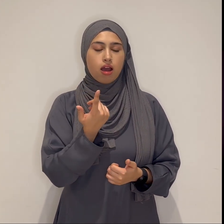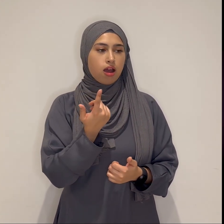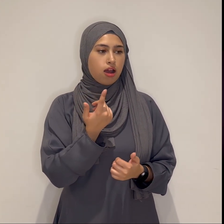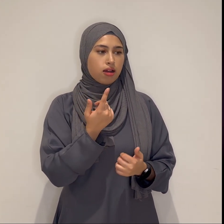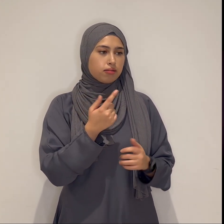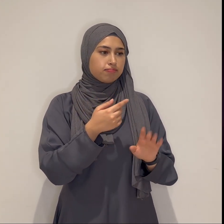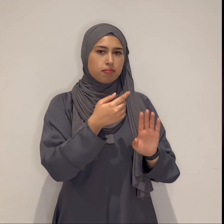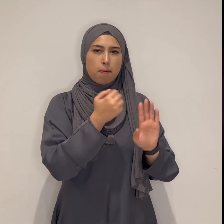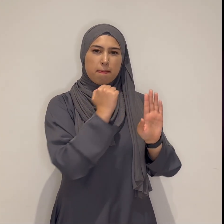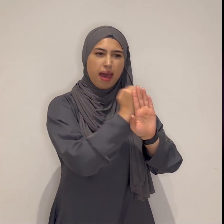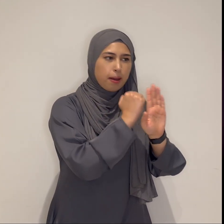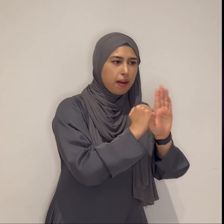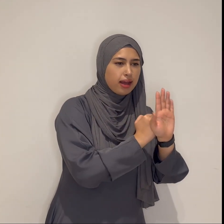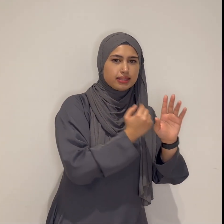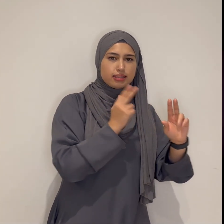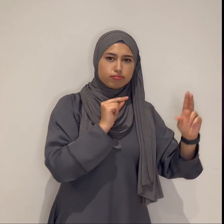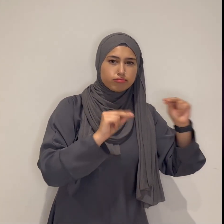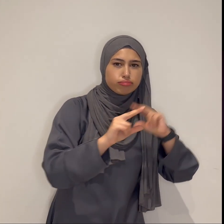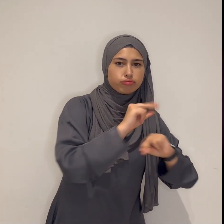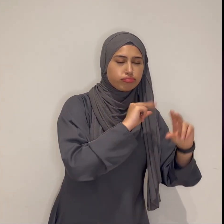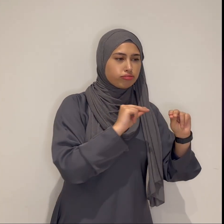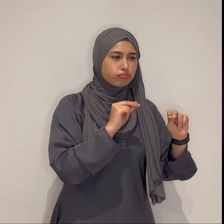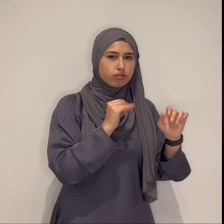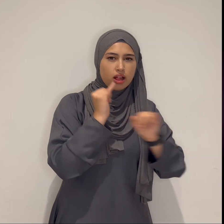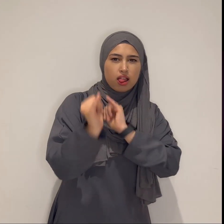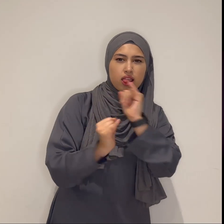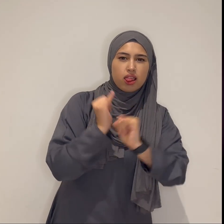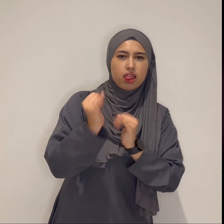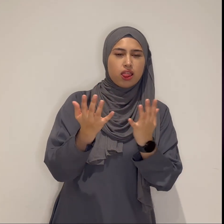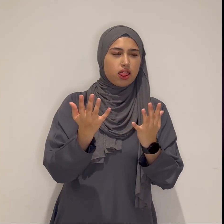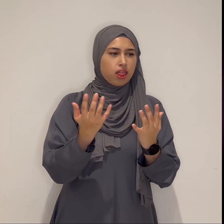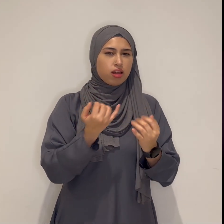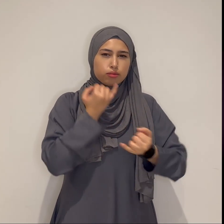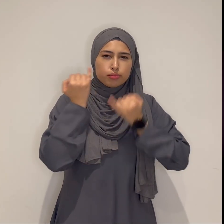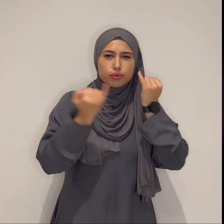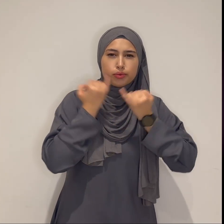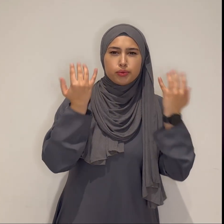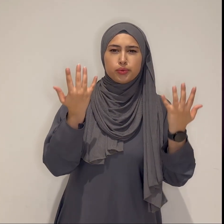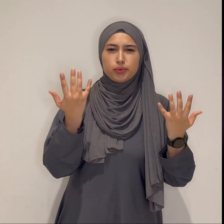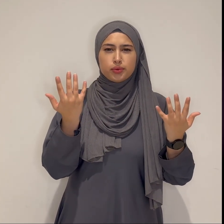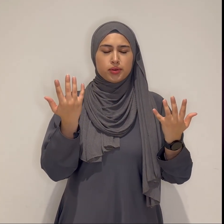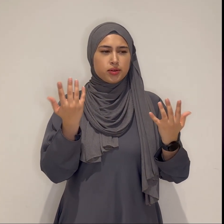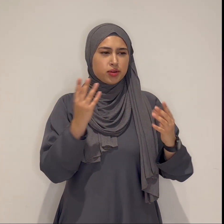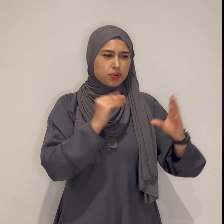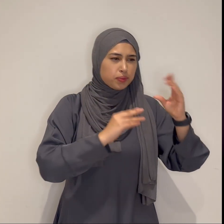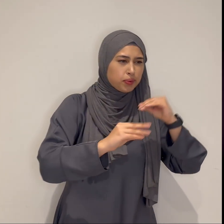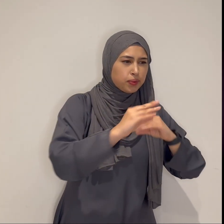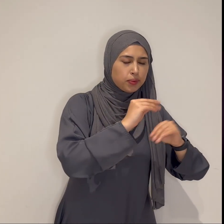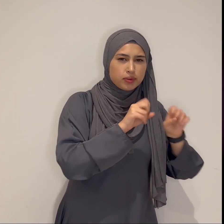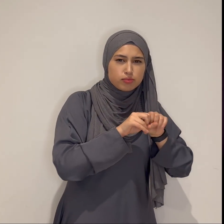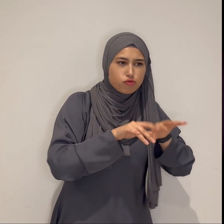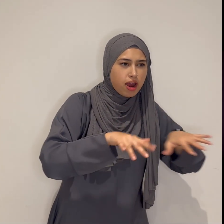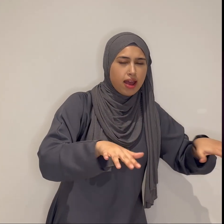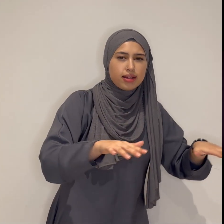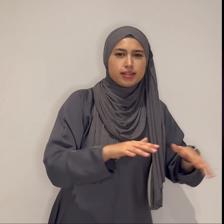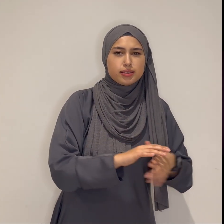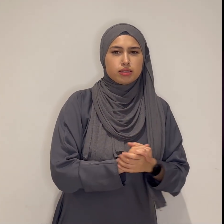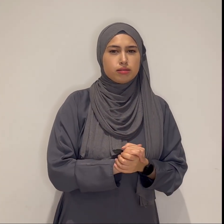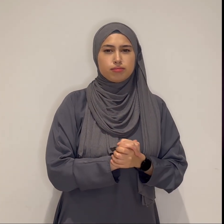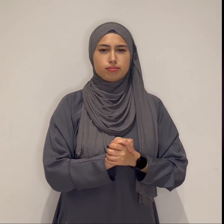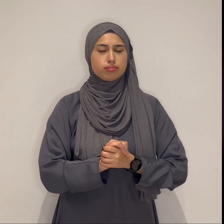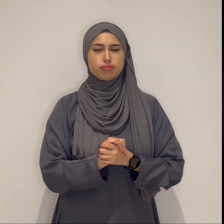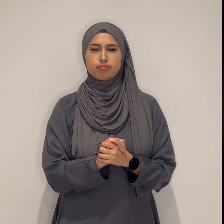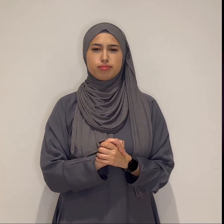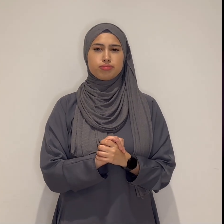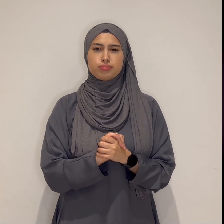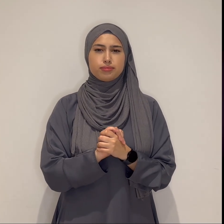tongues. People backbiting, gossiping, slandering. You find cursing, reviling, swearing,